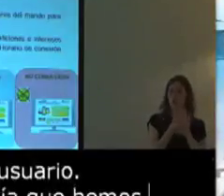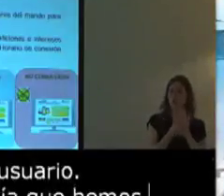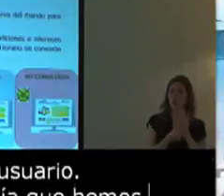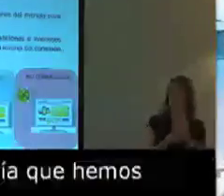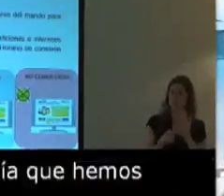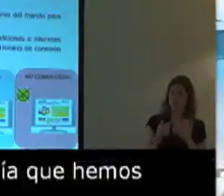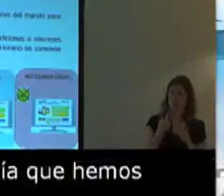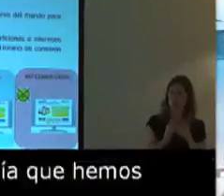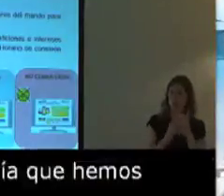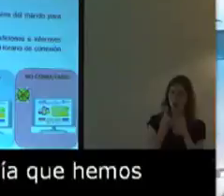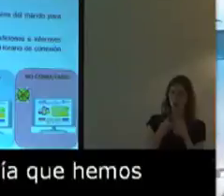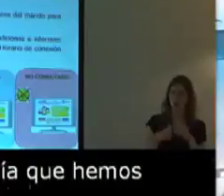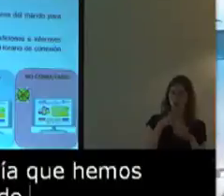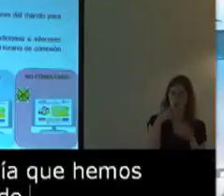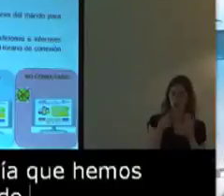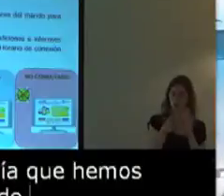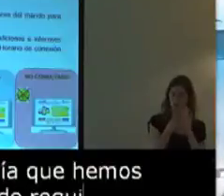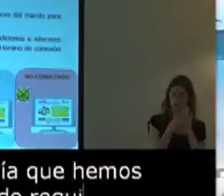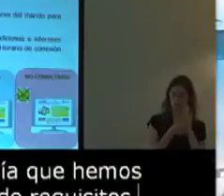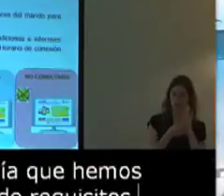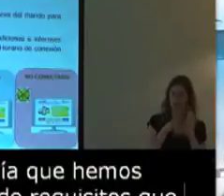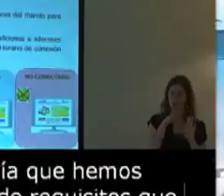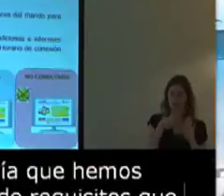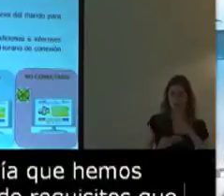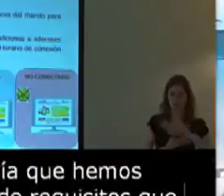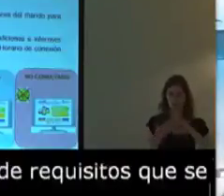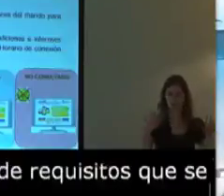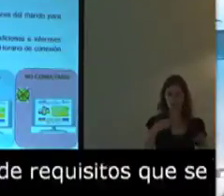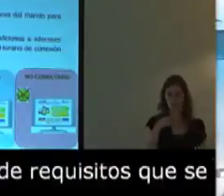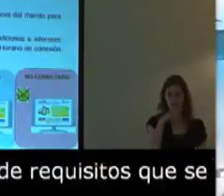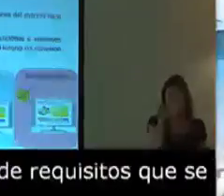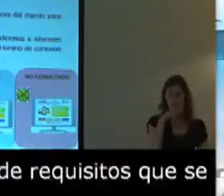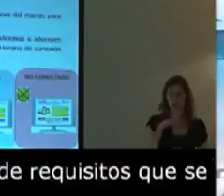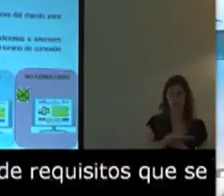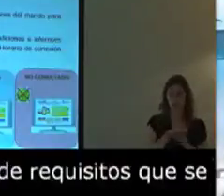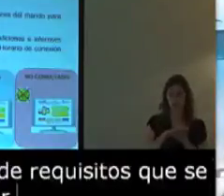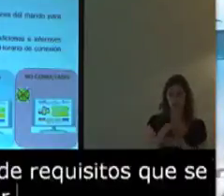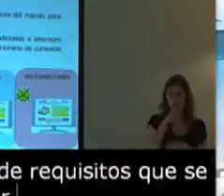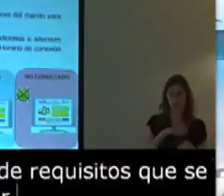There are some requirements that were set. I'll just go very quickly.